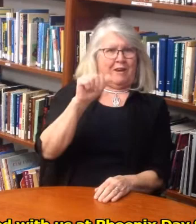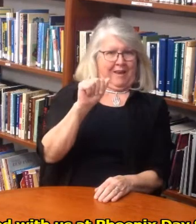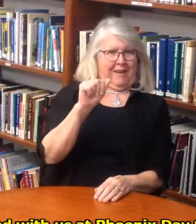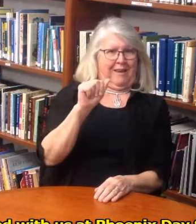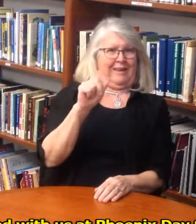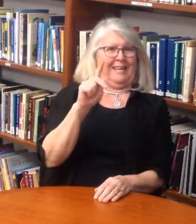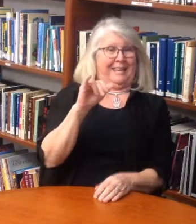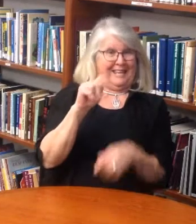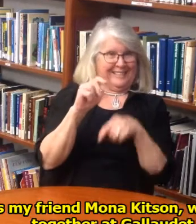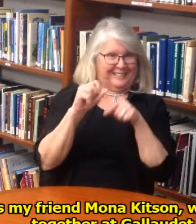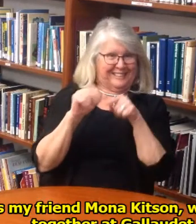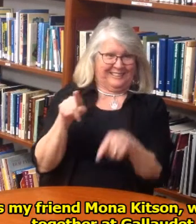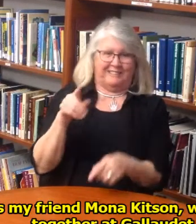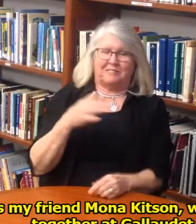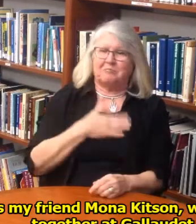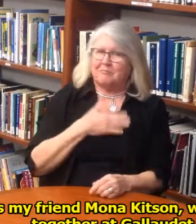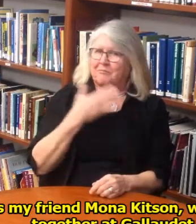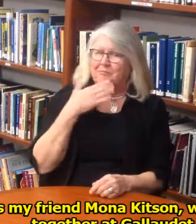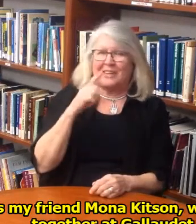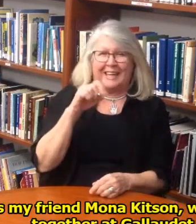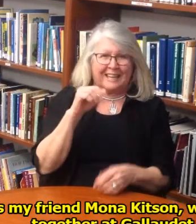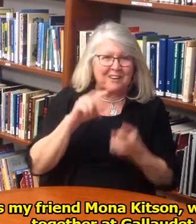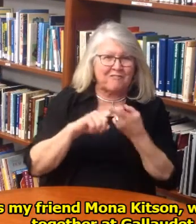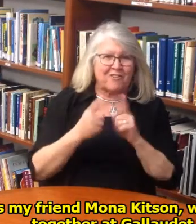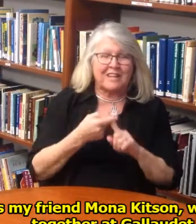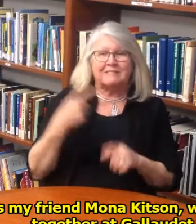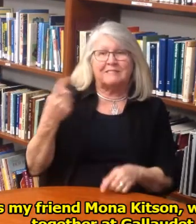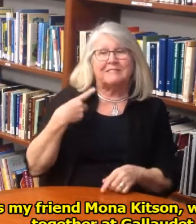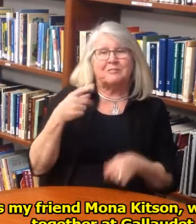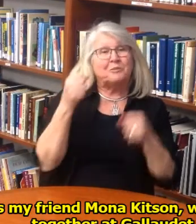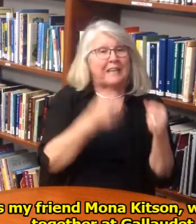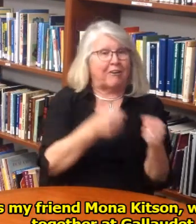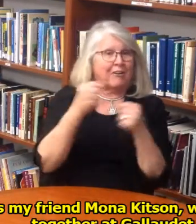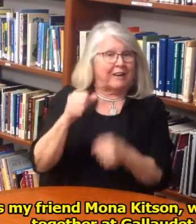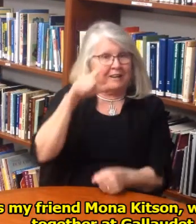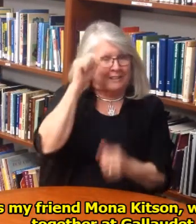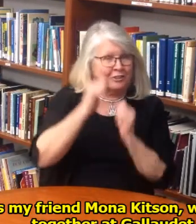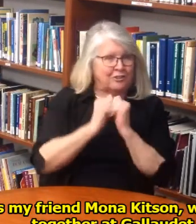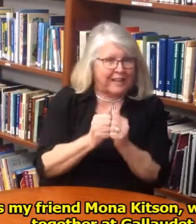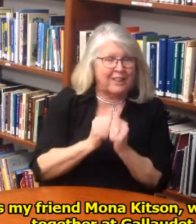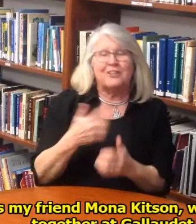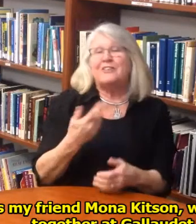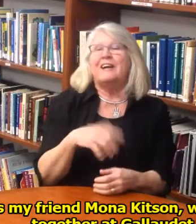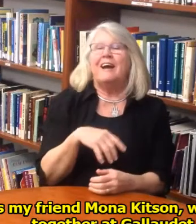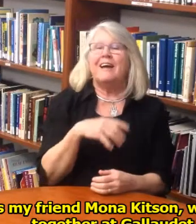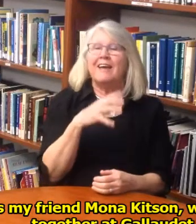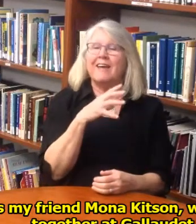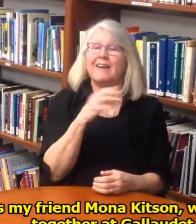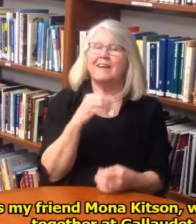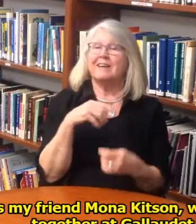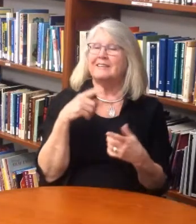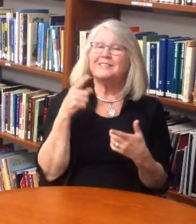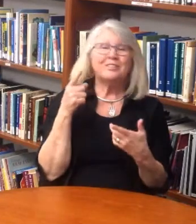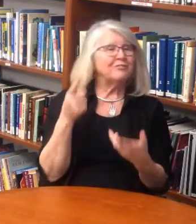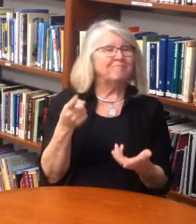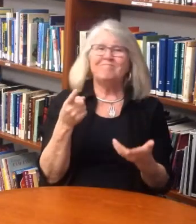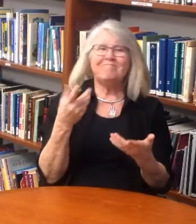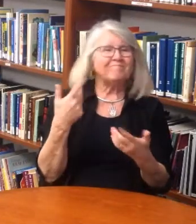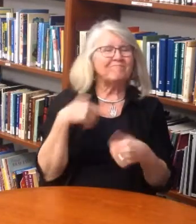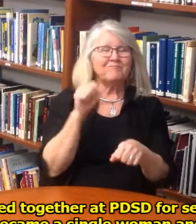Deaf. That was my friend. One of them was my friend Mona Kitson. We were cheerleaders together at Gallaudet.